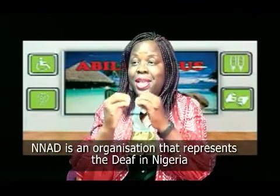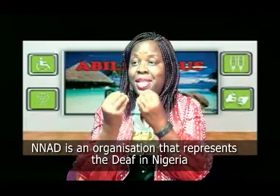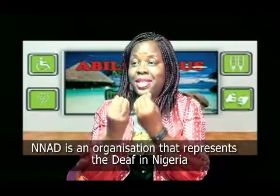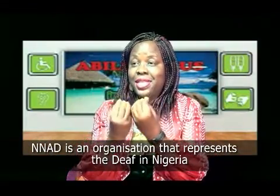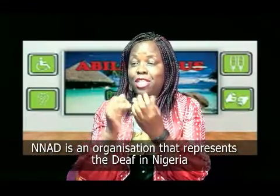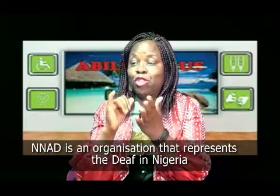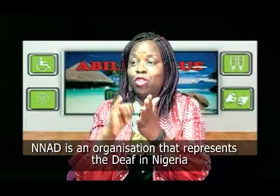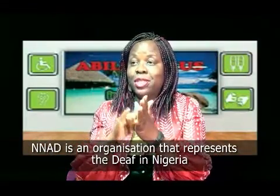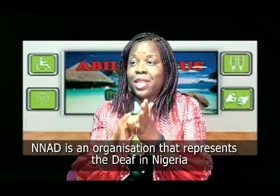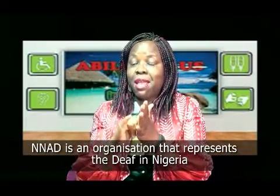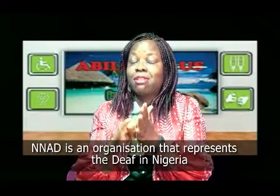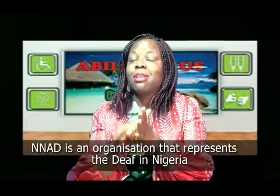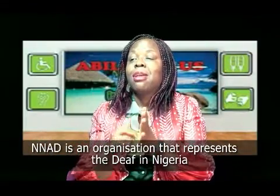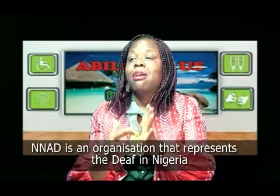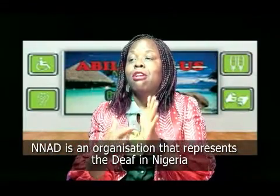NNAD is an organization that